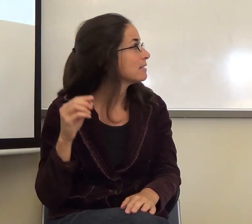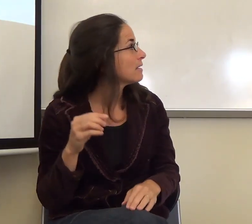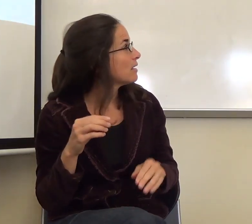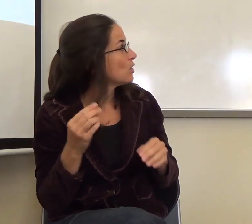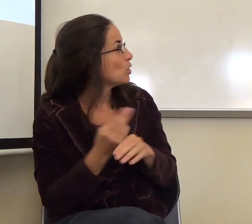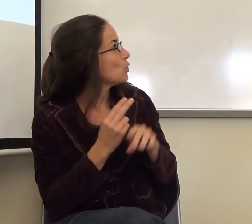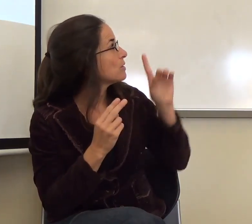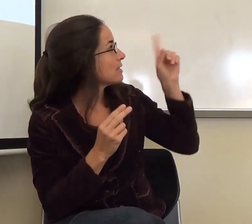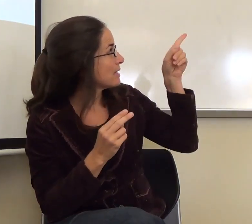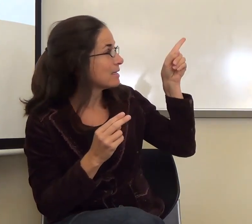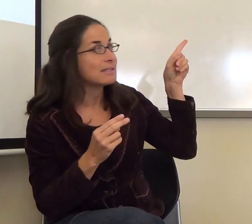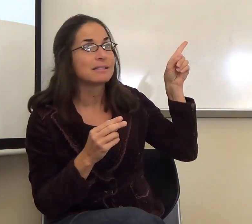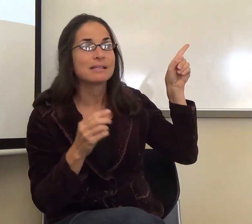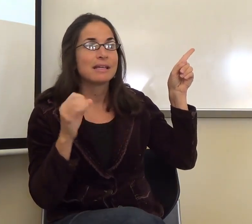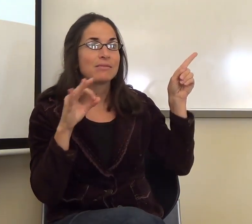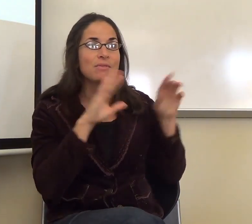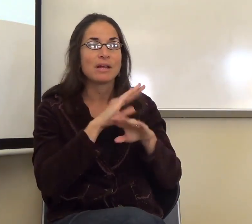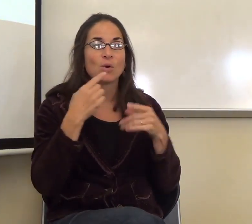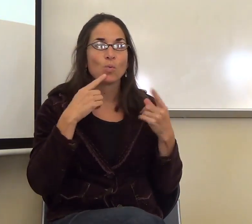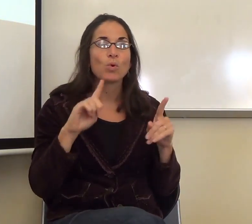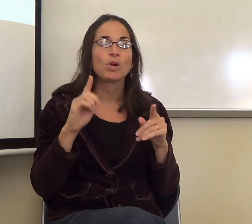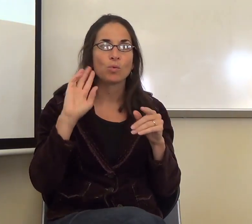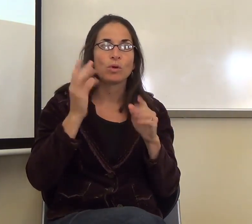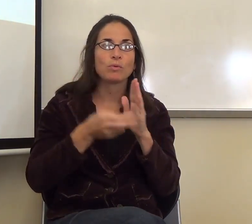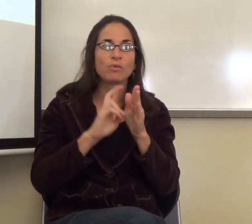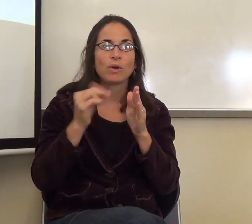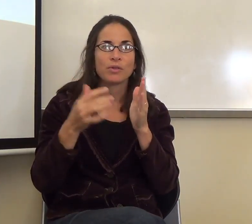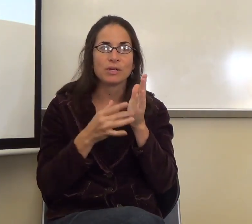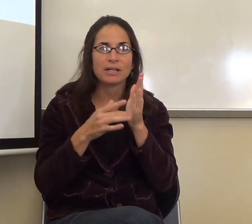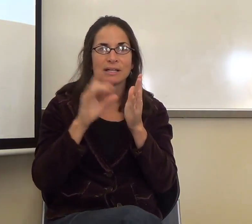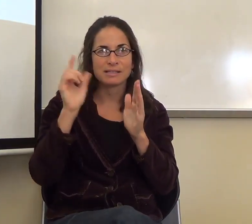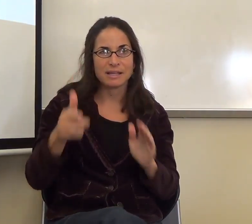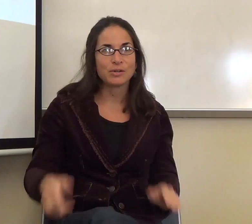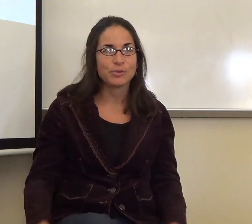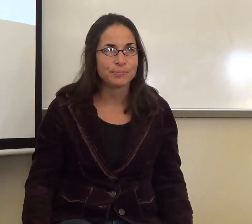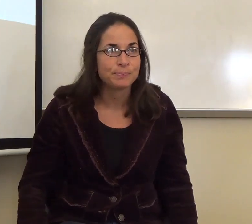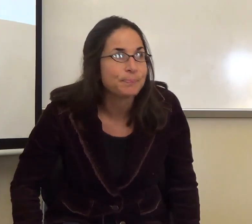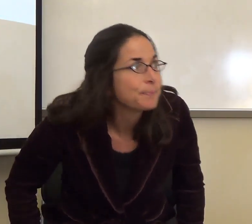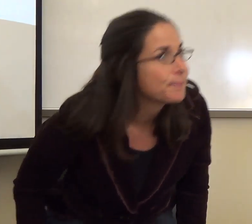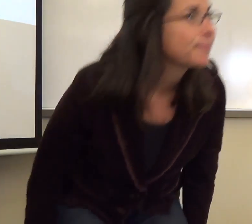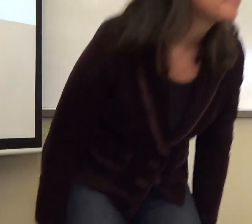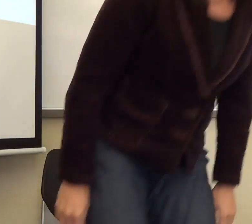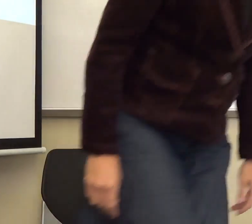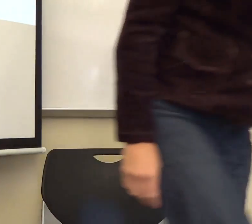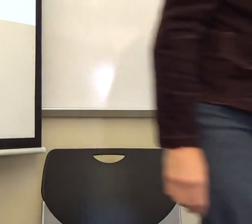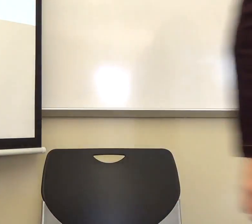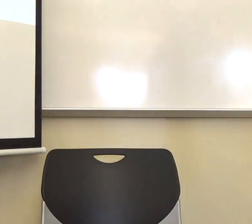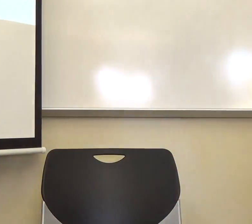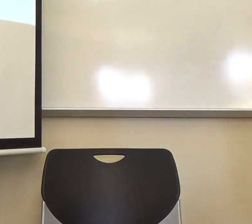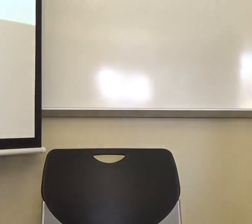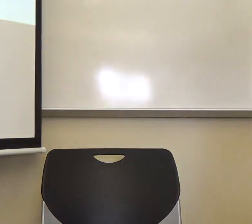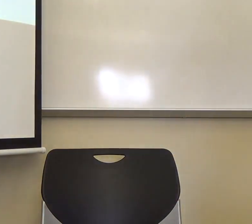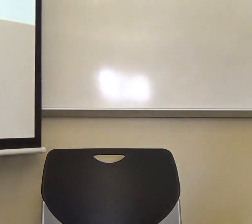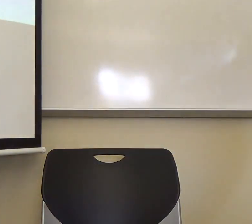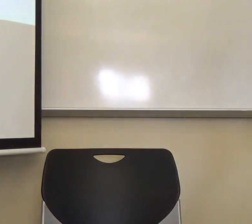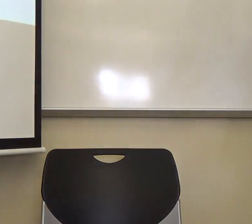of strategies toward the end of the semester that might work. Okay? But this is a pretty standard paragraph, as